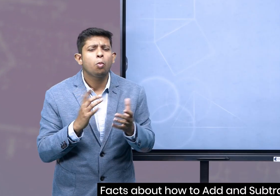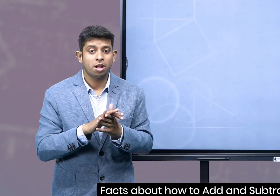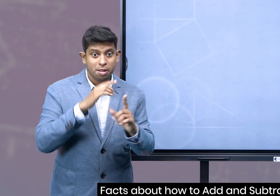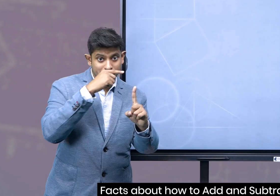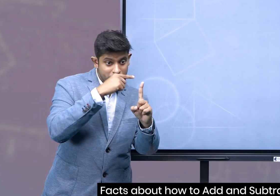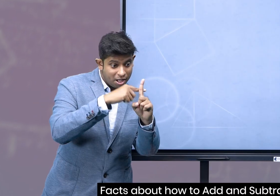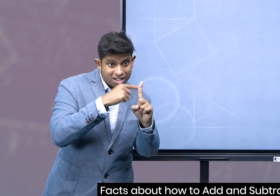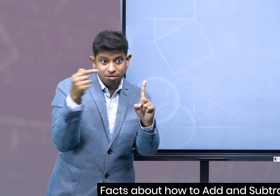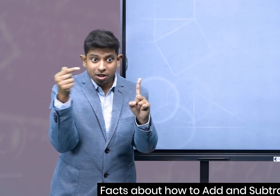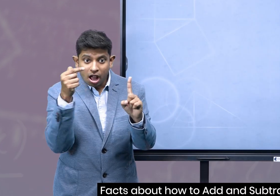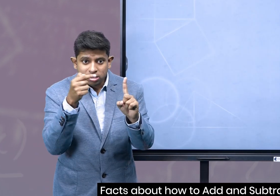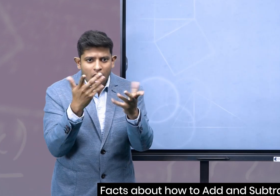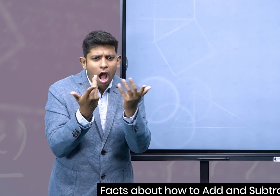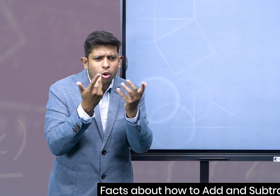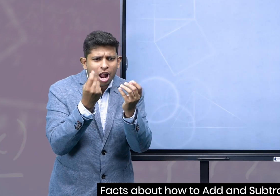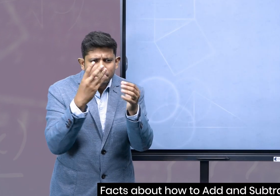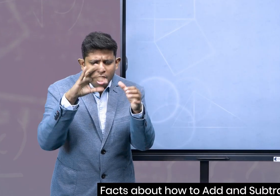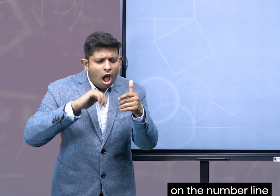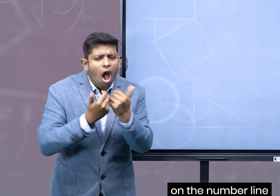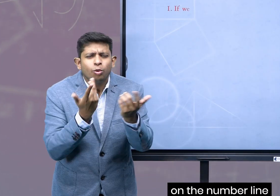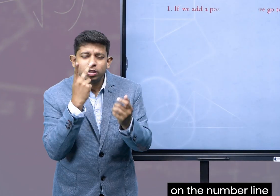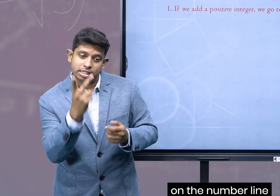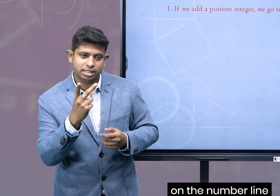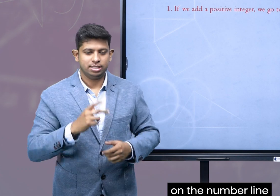Facts about how to add and subtract integers on the number line.